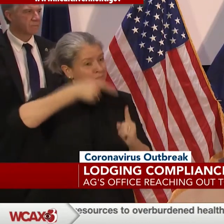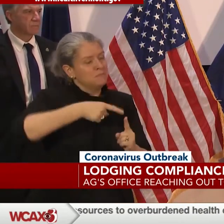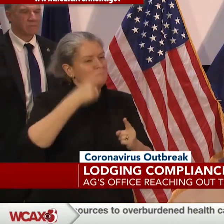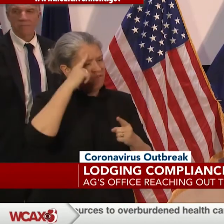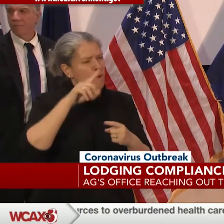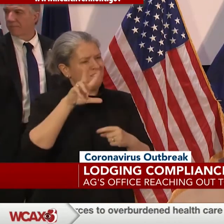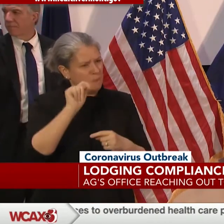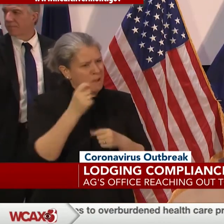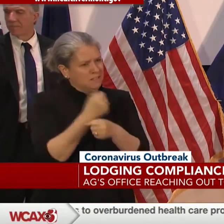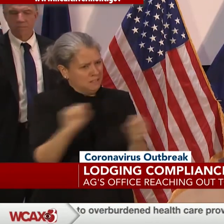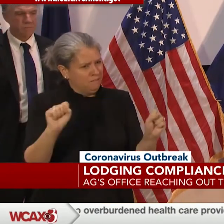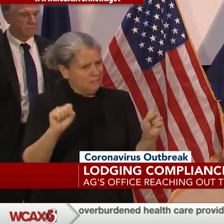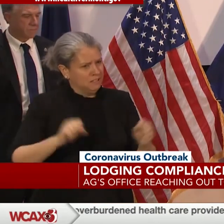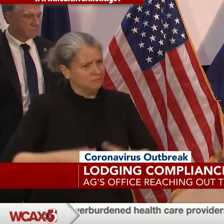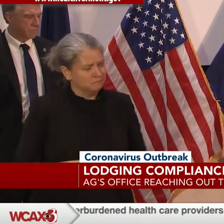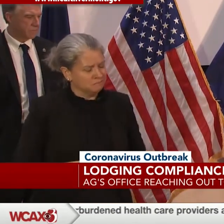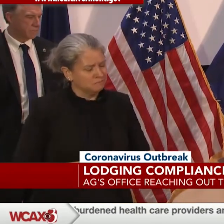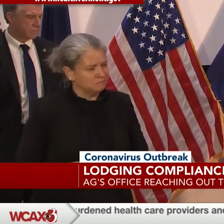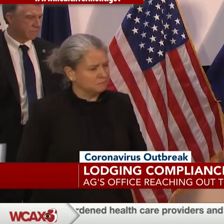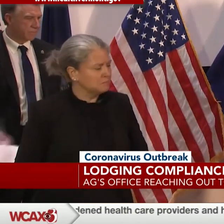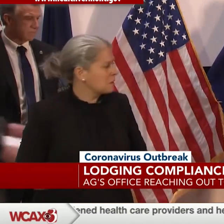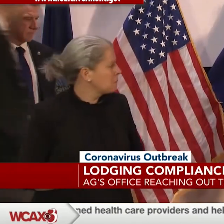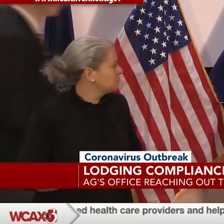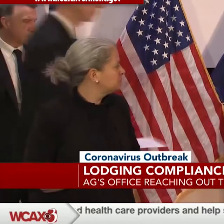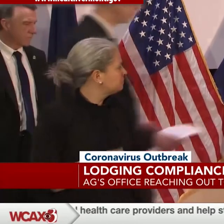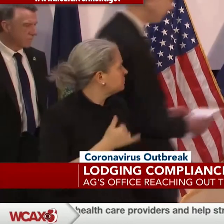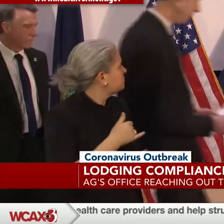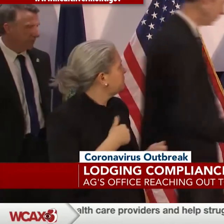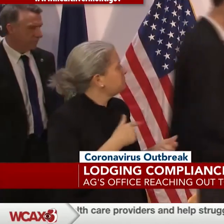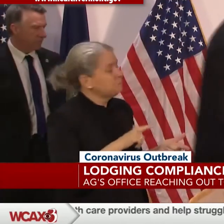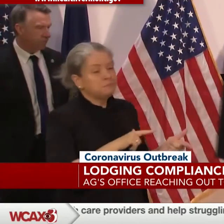With that, I turn it over to Commissioner Levine.